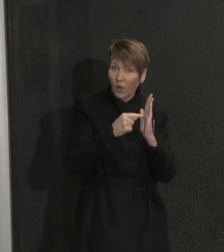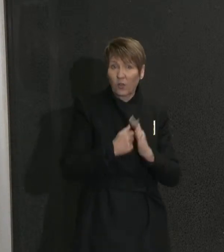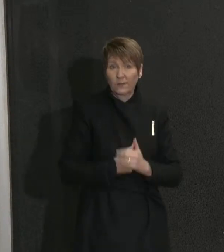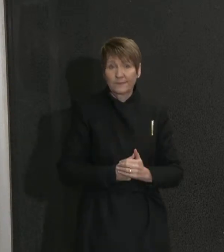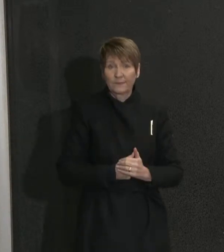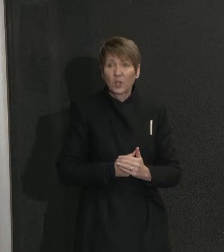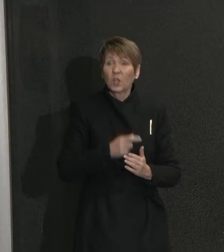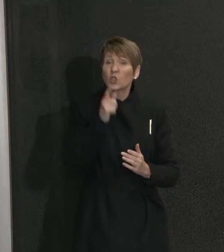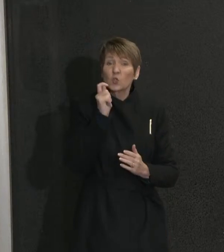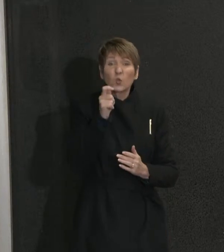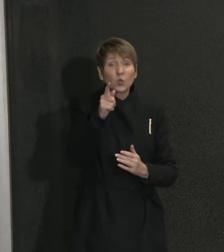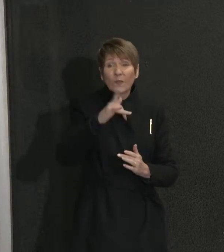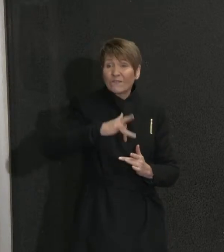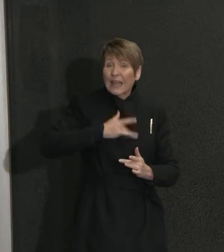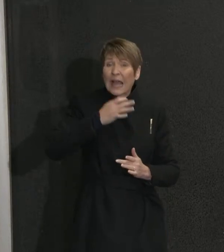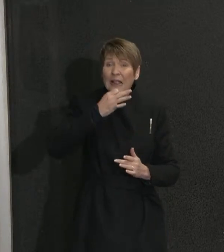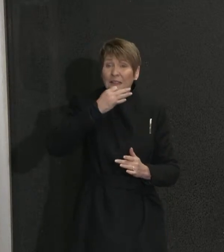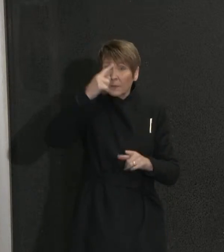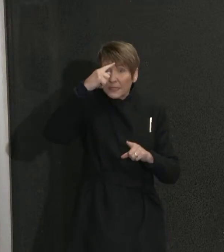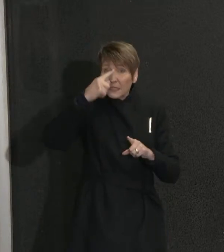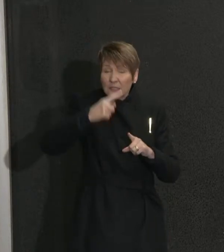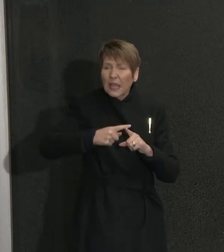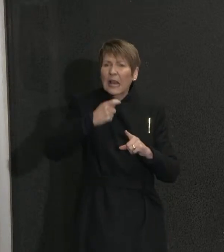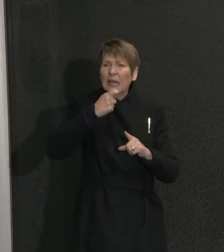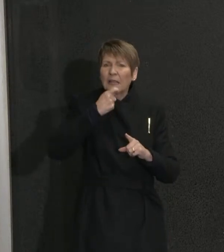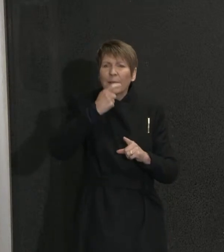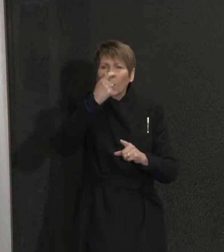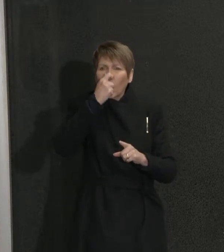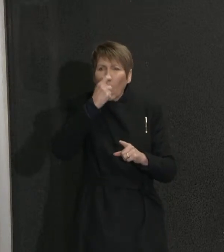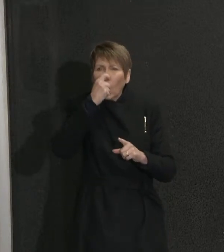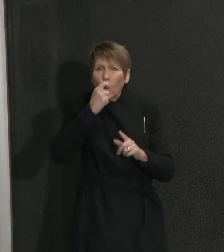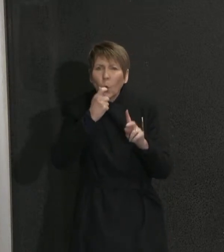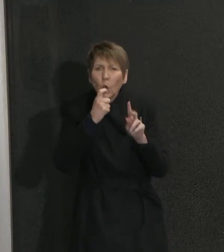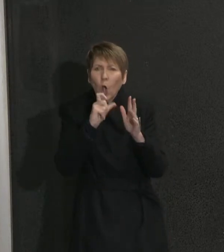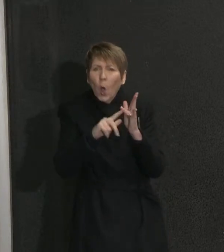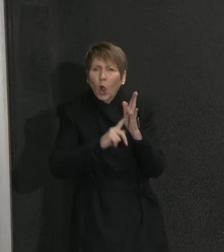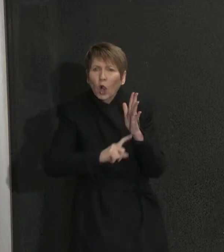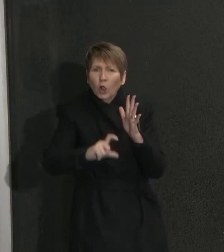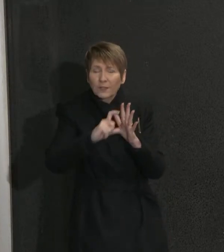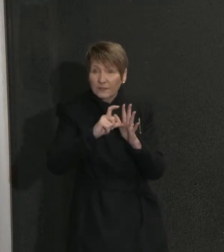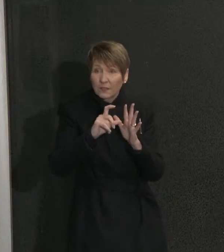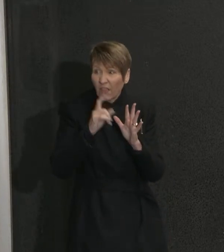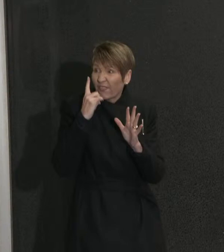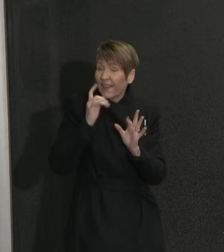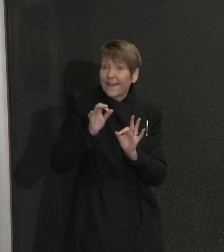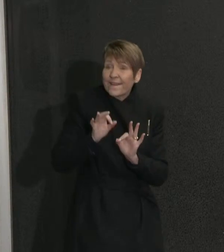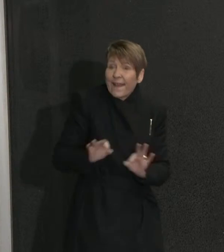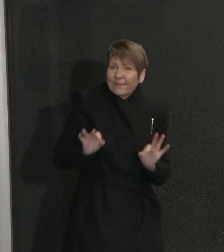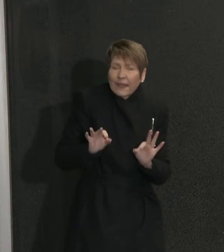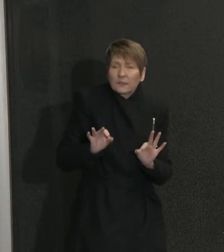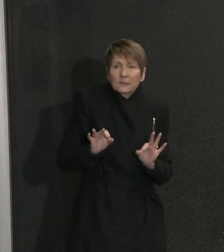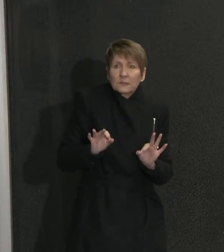as soon as you have symptoms. If you're asked to isolate, please do as you are asked, and